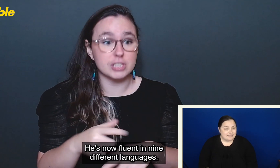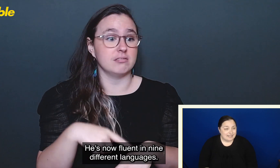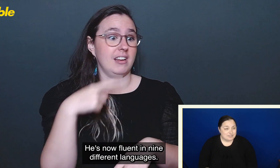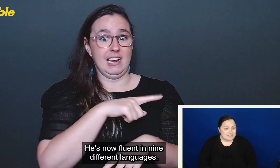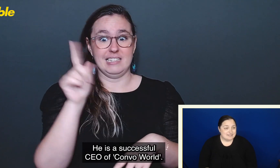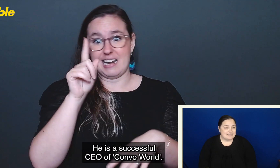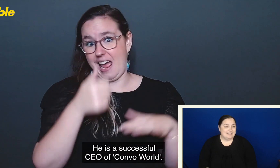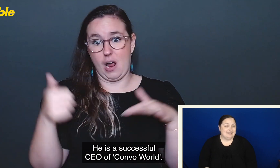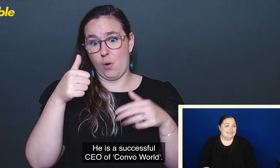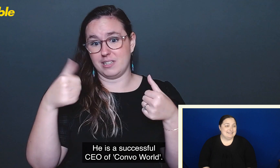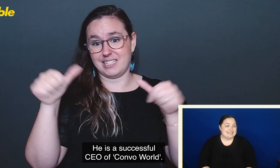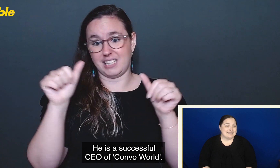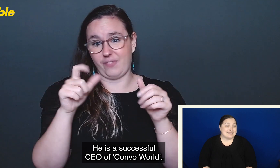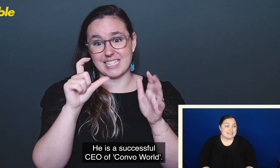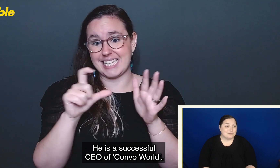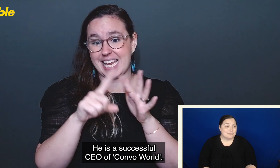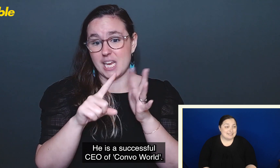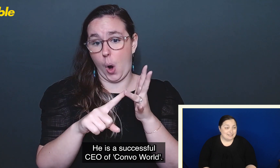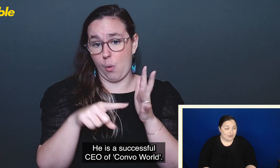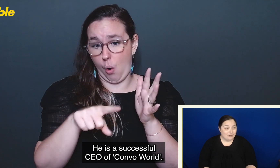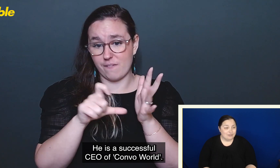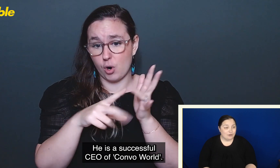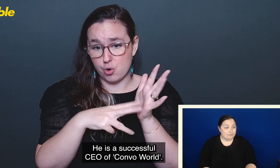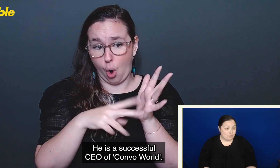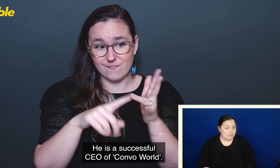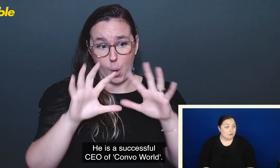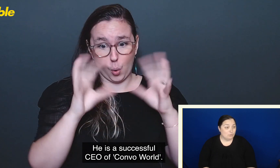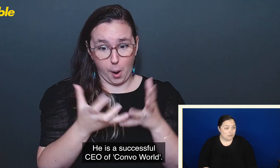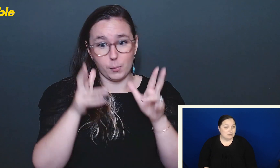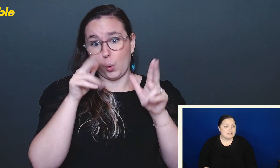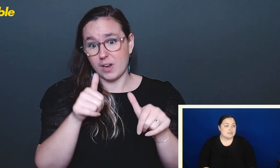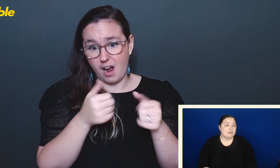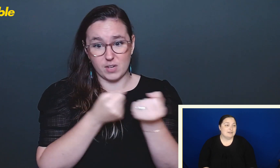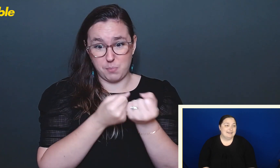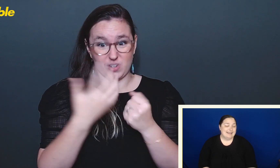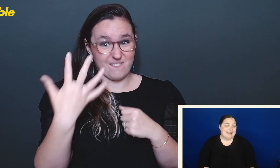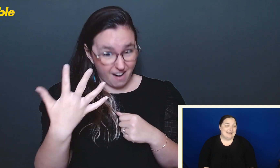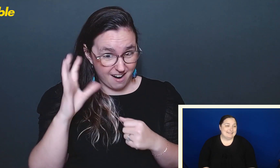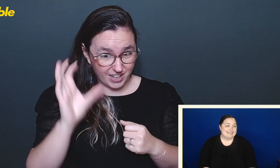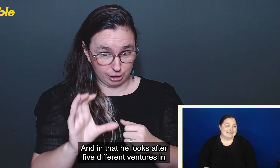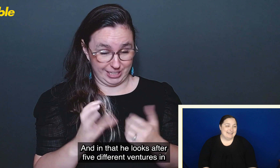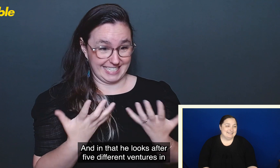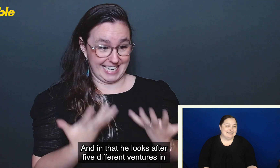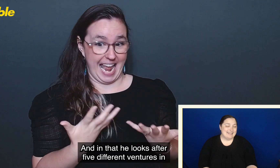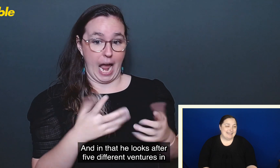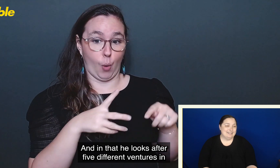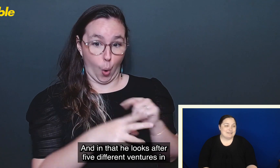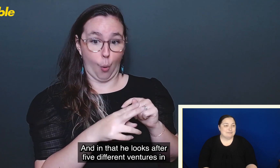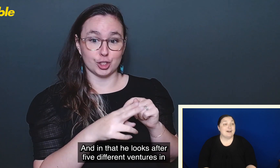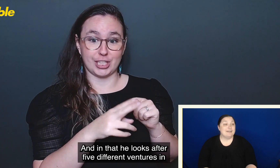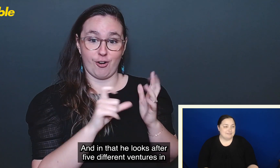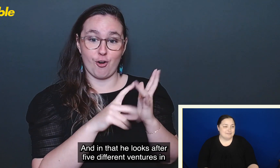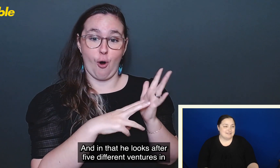different languages. He is a successful CEO of Convo World. So, and in that he looks